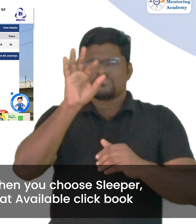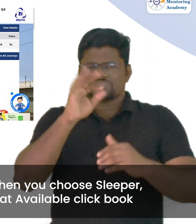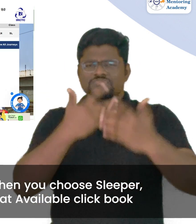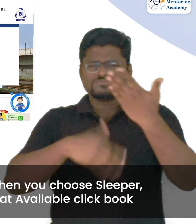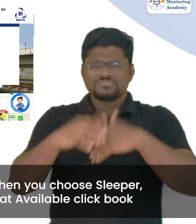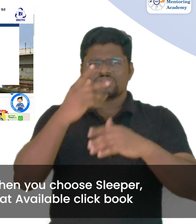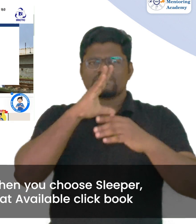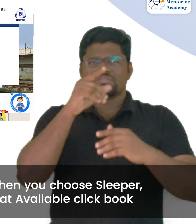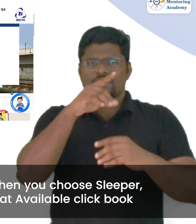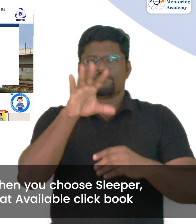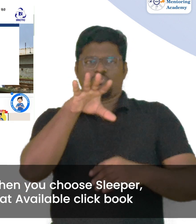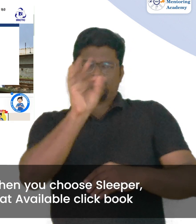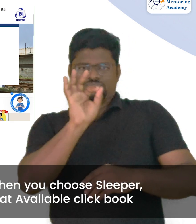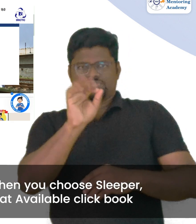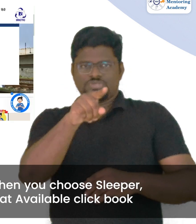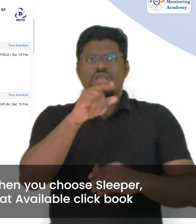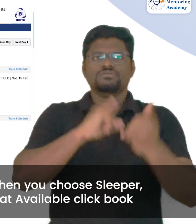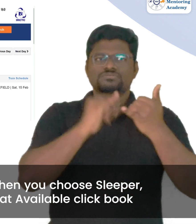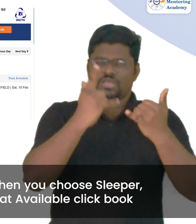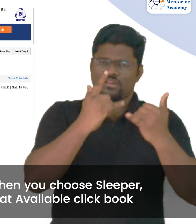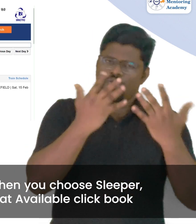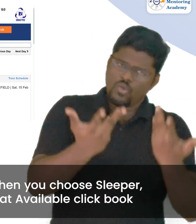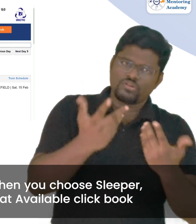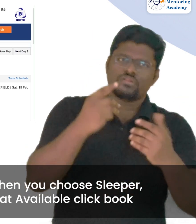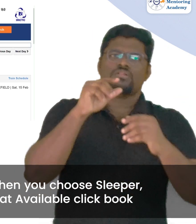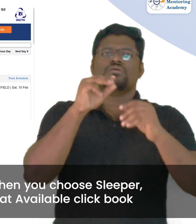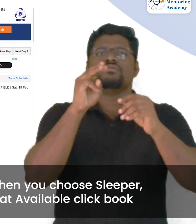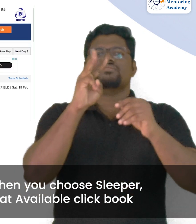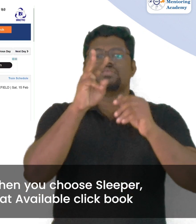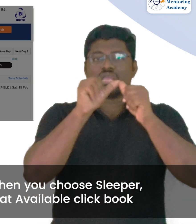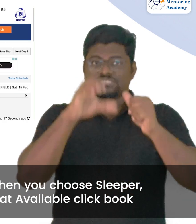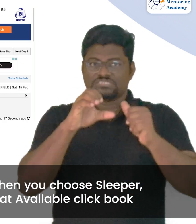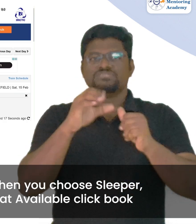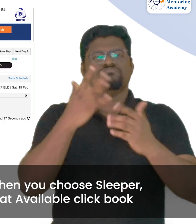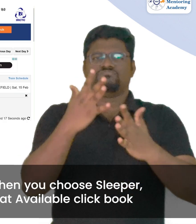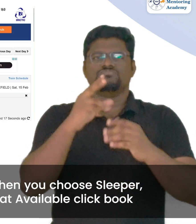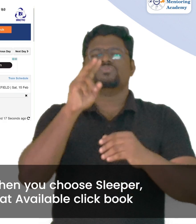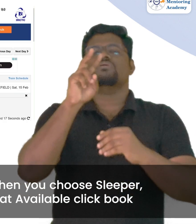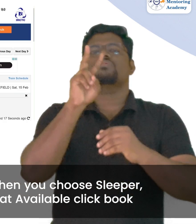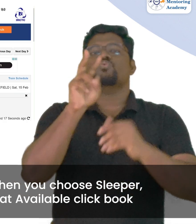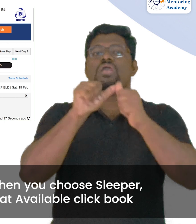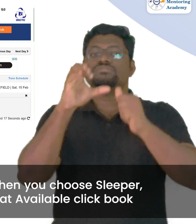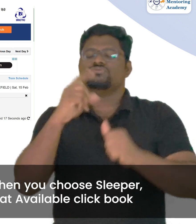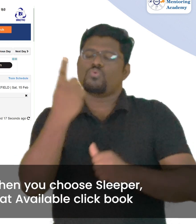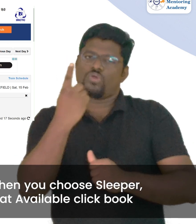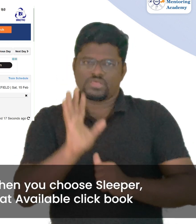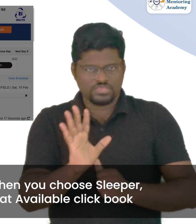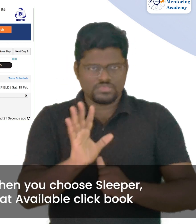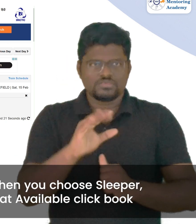Open to show list train name. Then you choose Sleeper 3 AC or 2 AC. Click that look seat available, click Book.